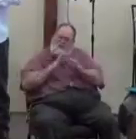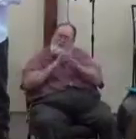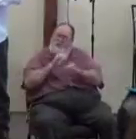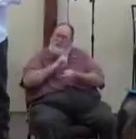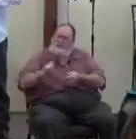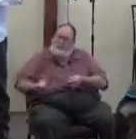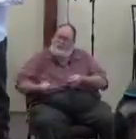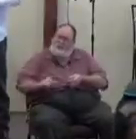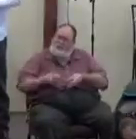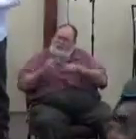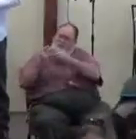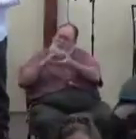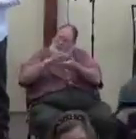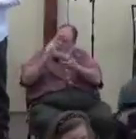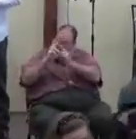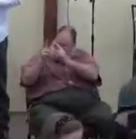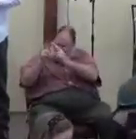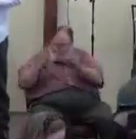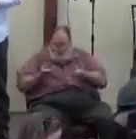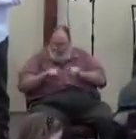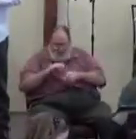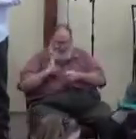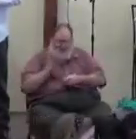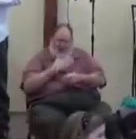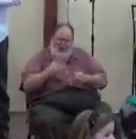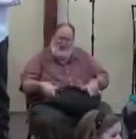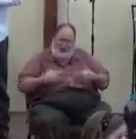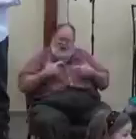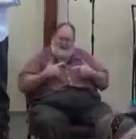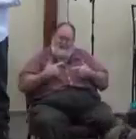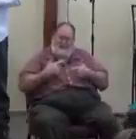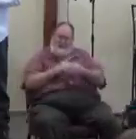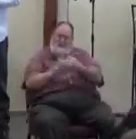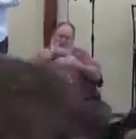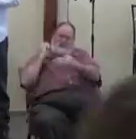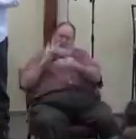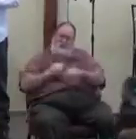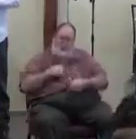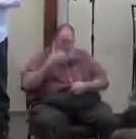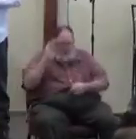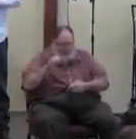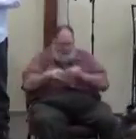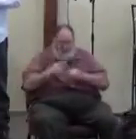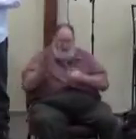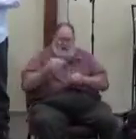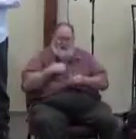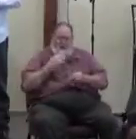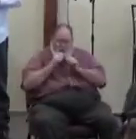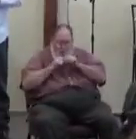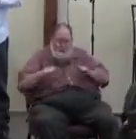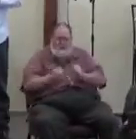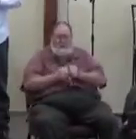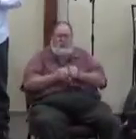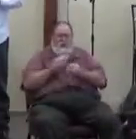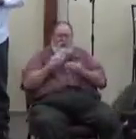for what's gone on in our lives this last week. I don't know about you, but I've been blessed with a good week this